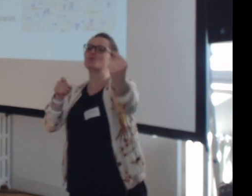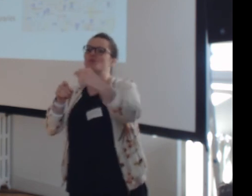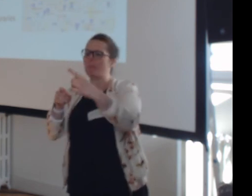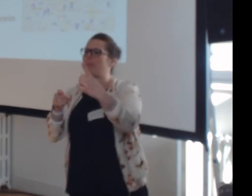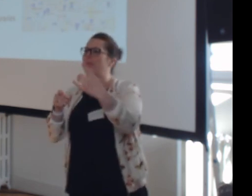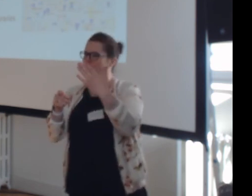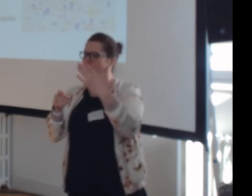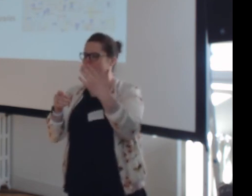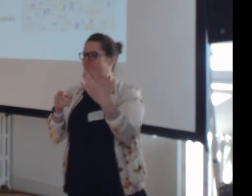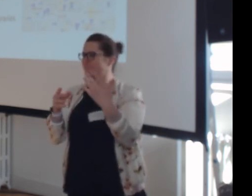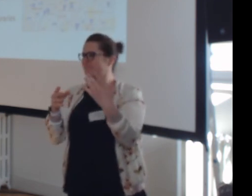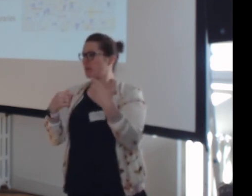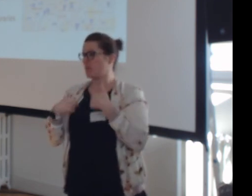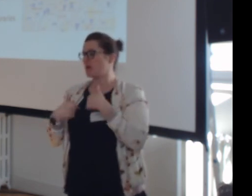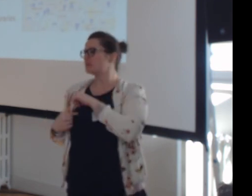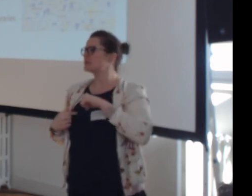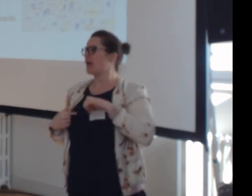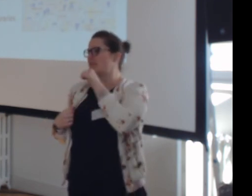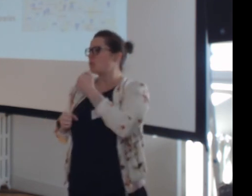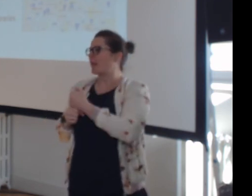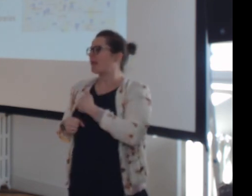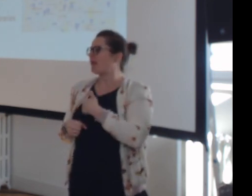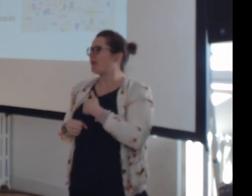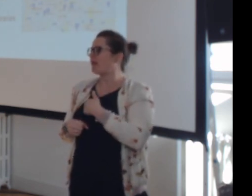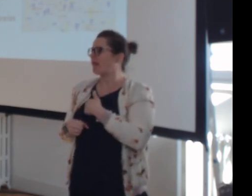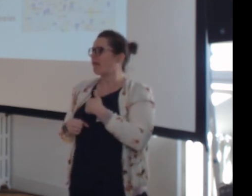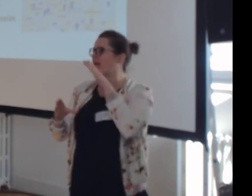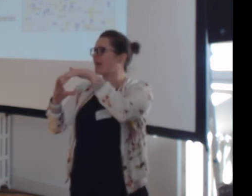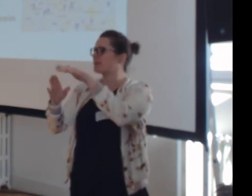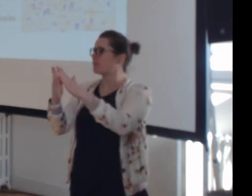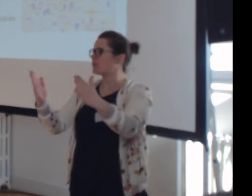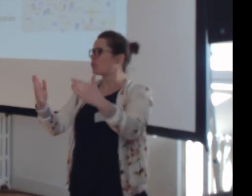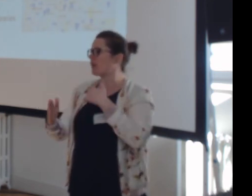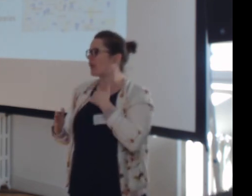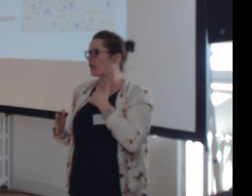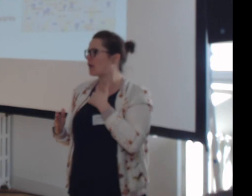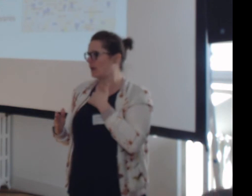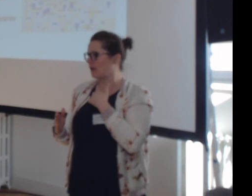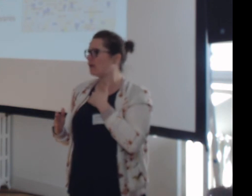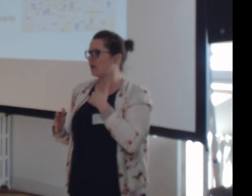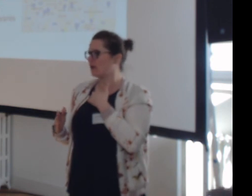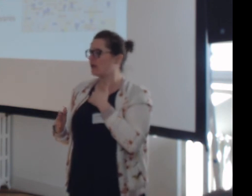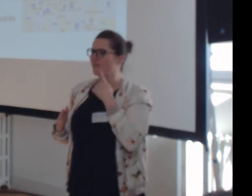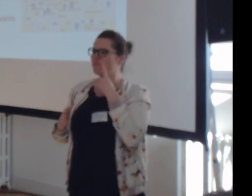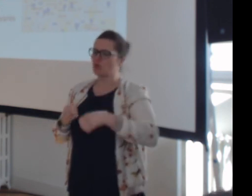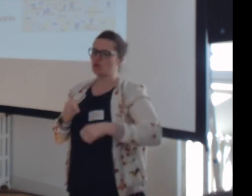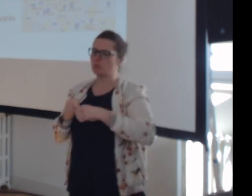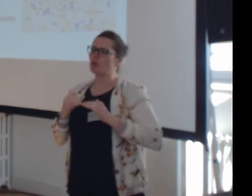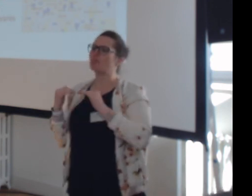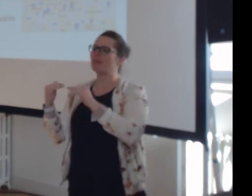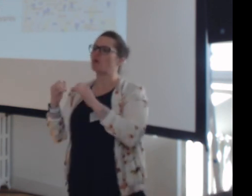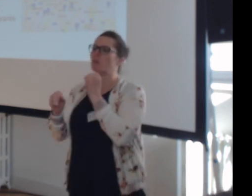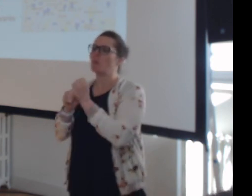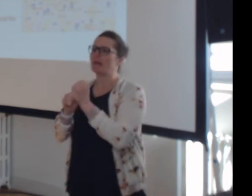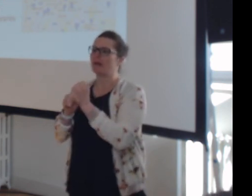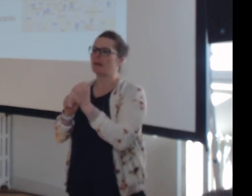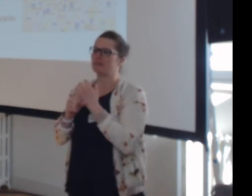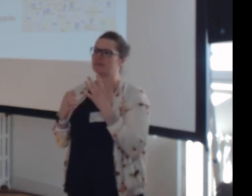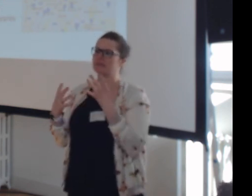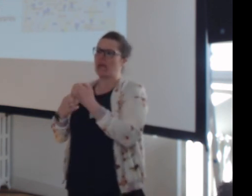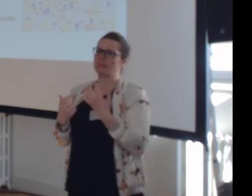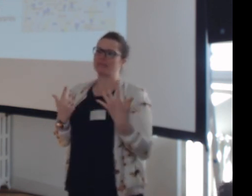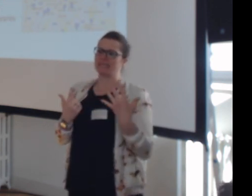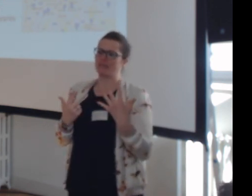actually, I'm not working myself. In one of these libraries, I'm working for this support platform with like 7 or 8